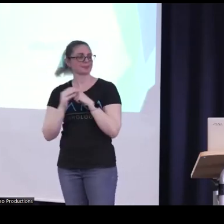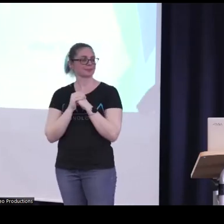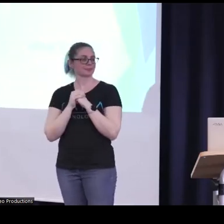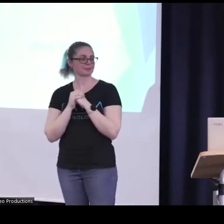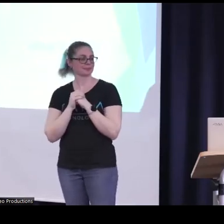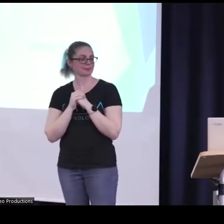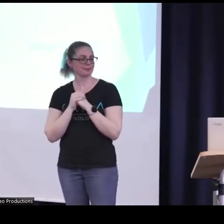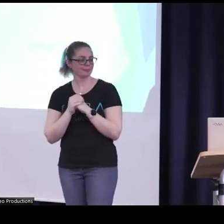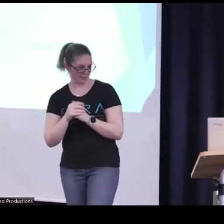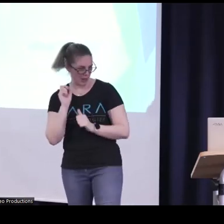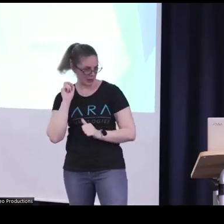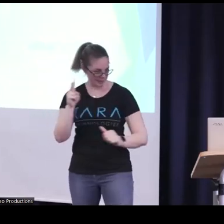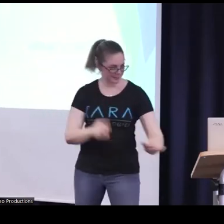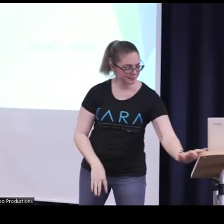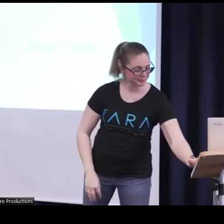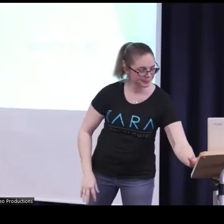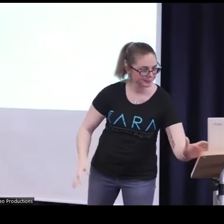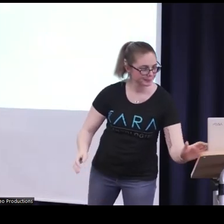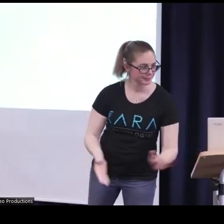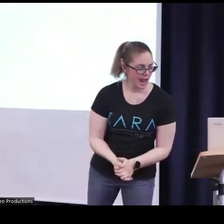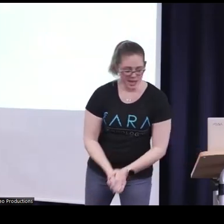provide feedback and ideas with us.